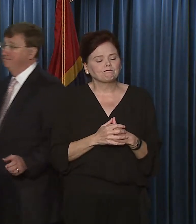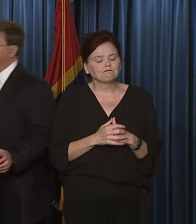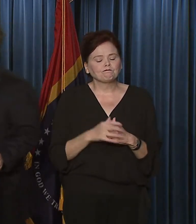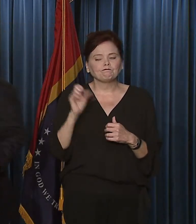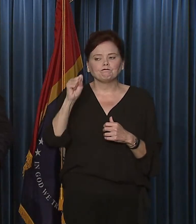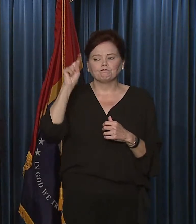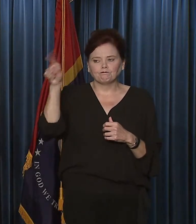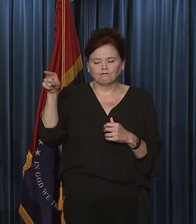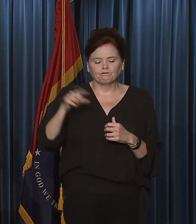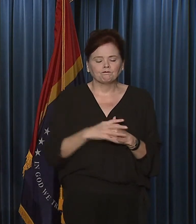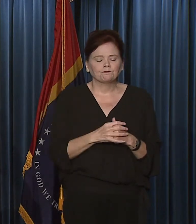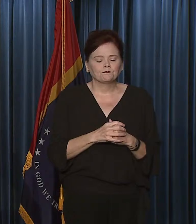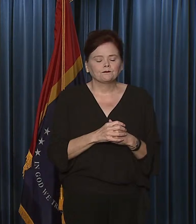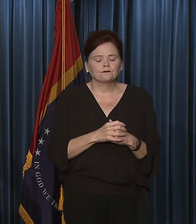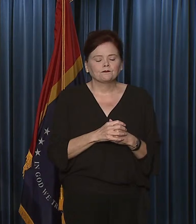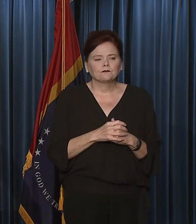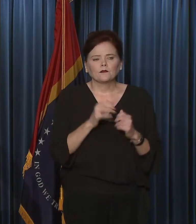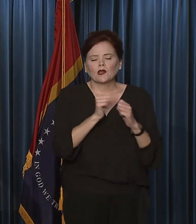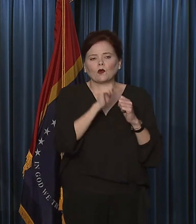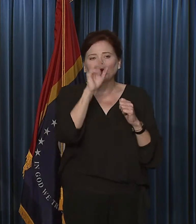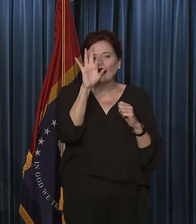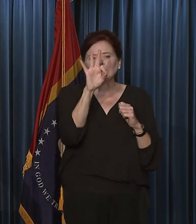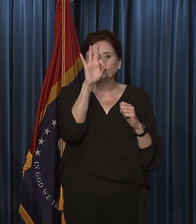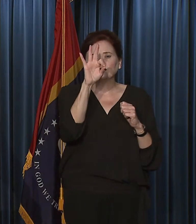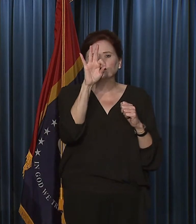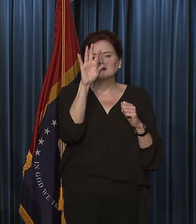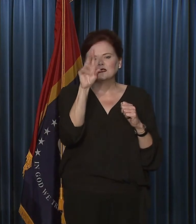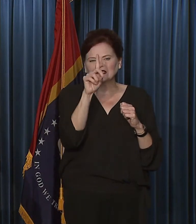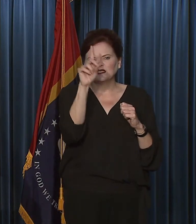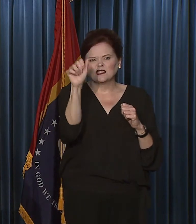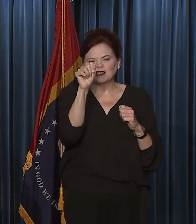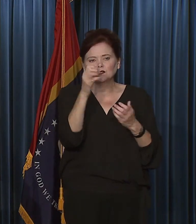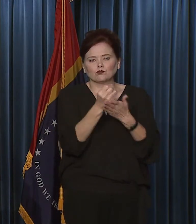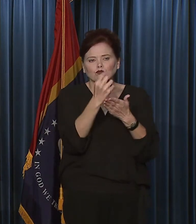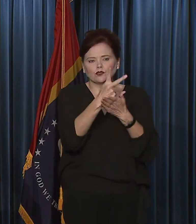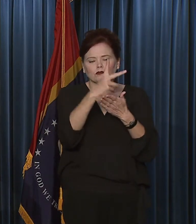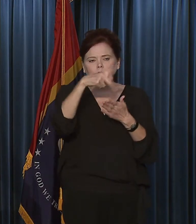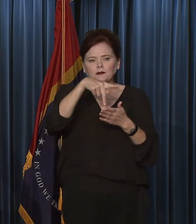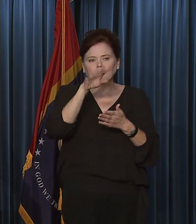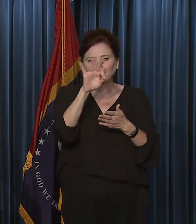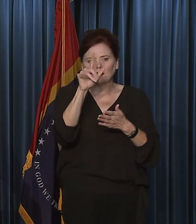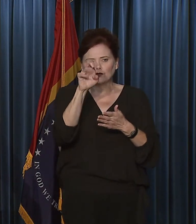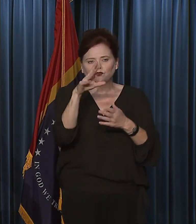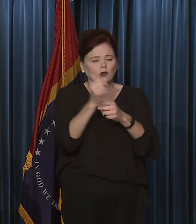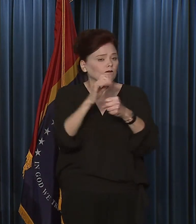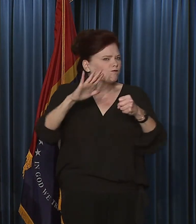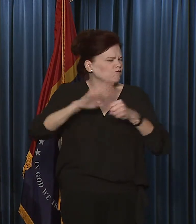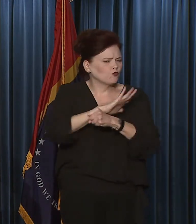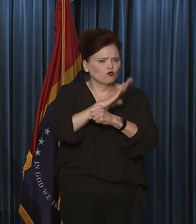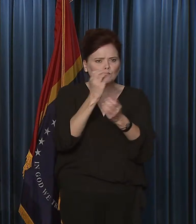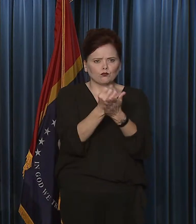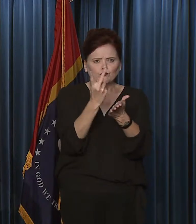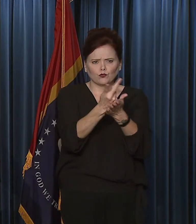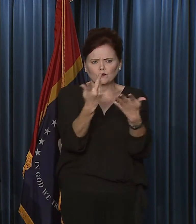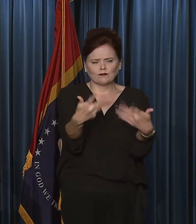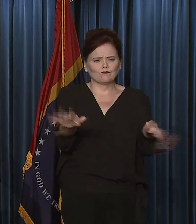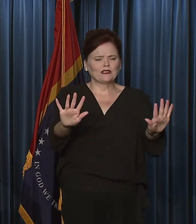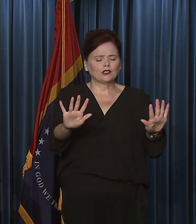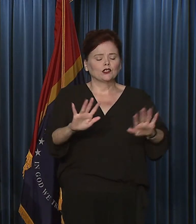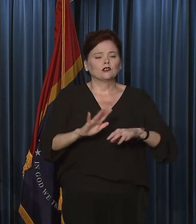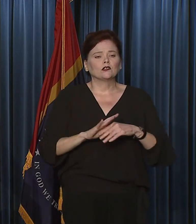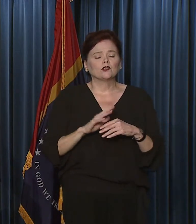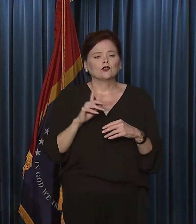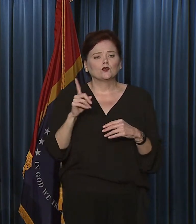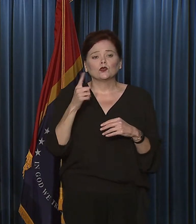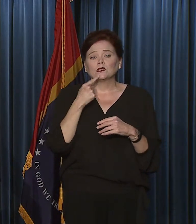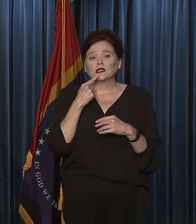Yes, sir. With the FDA approving the Pfizer shot, giving it full approval, do you think, you